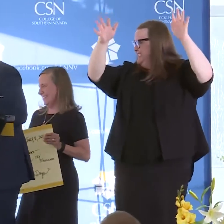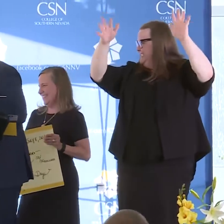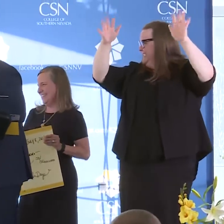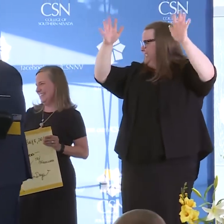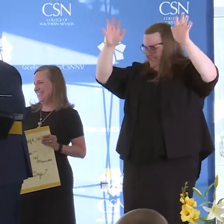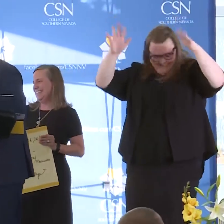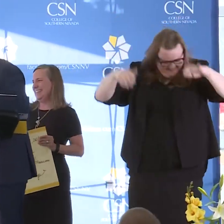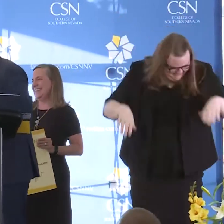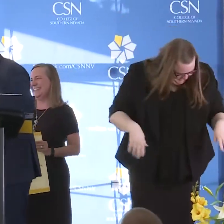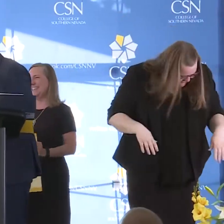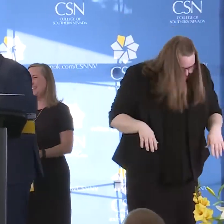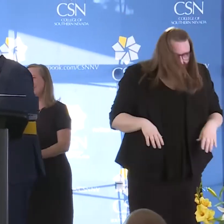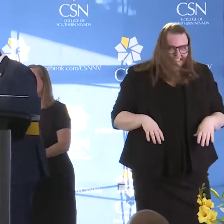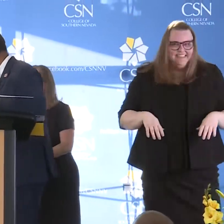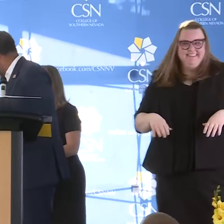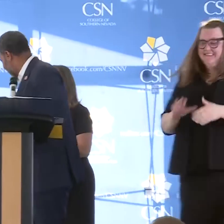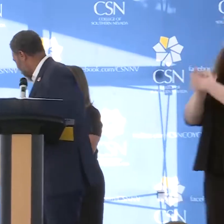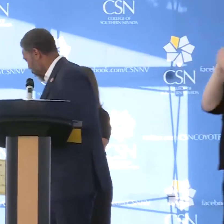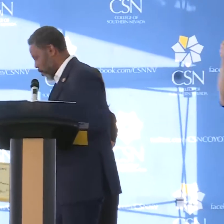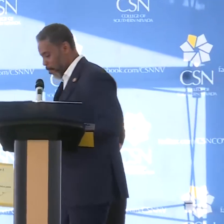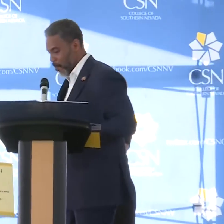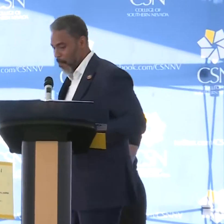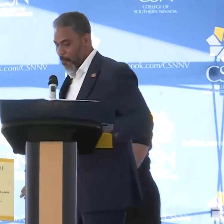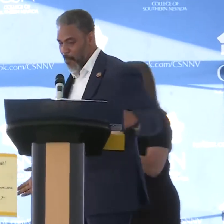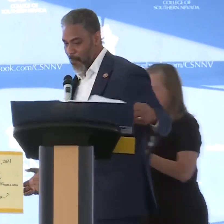That's right, Juan. Congratulations.